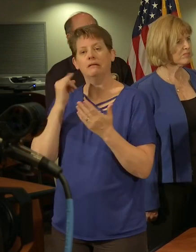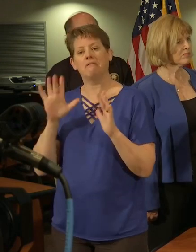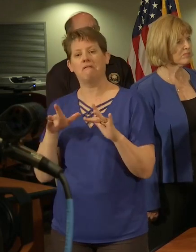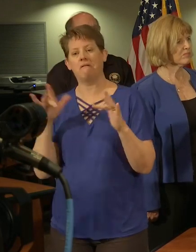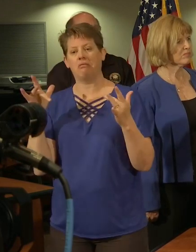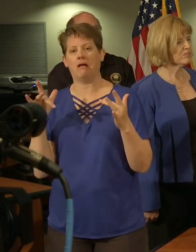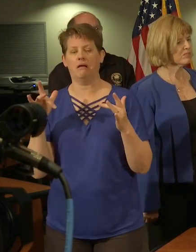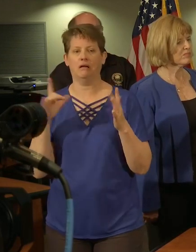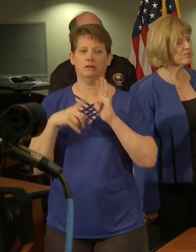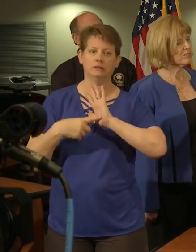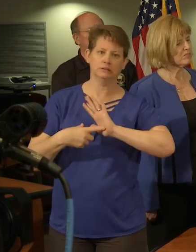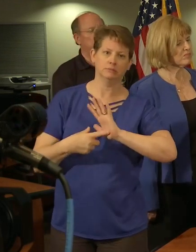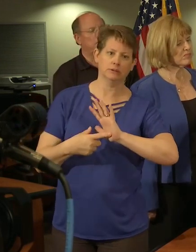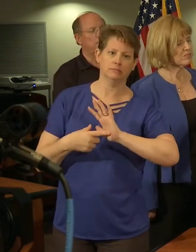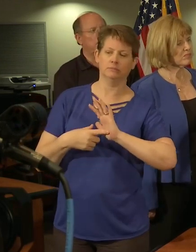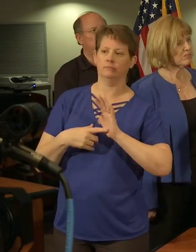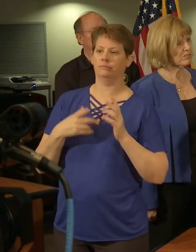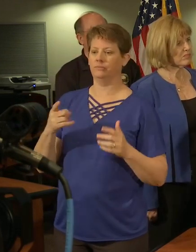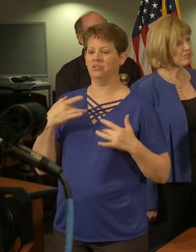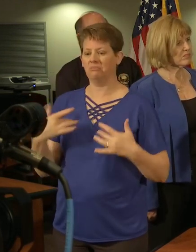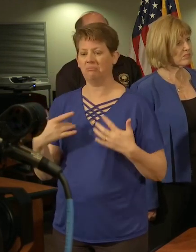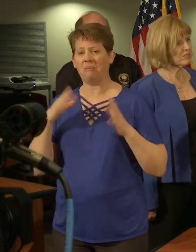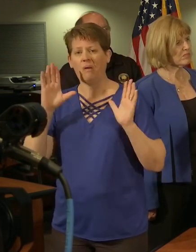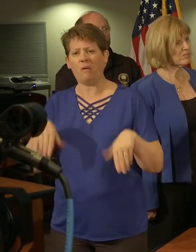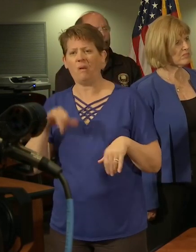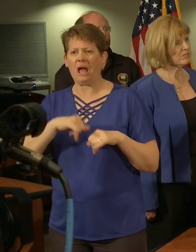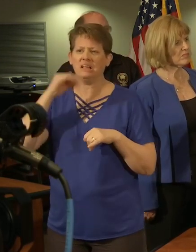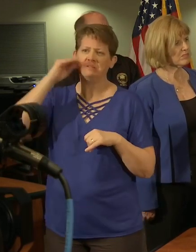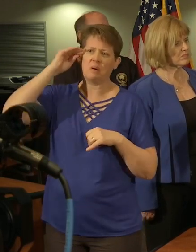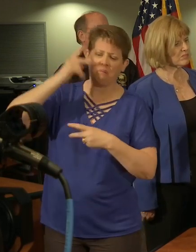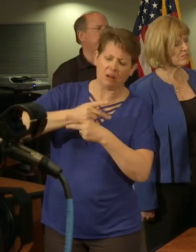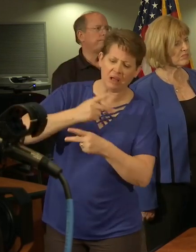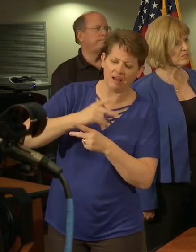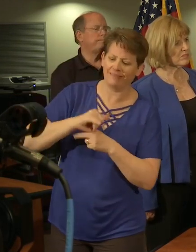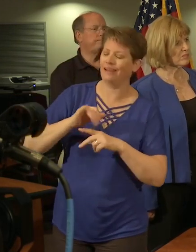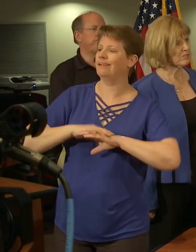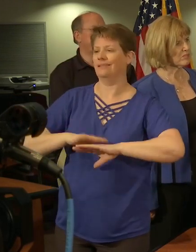symptoms and they would not normally seek care for that, we're